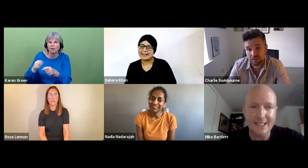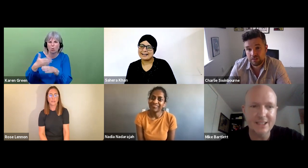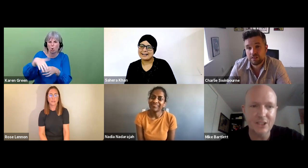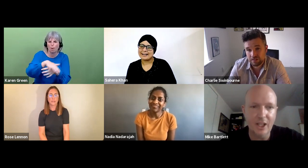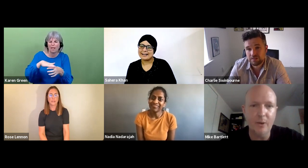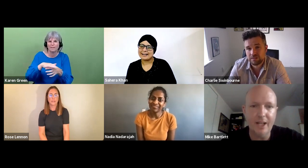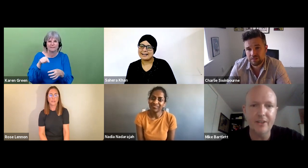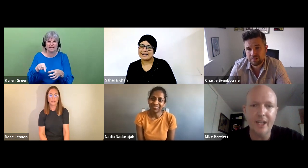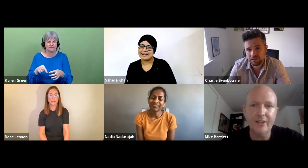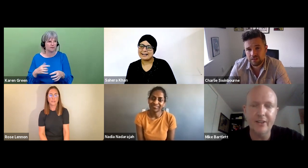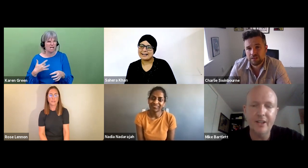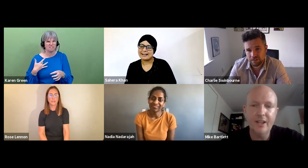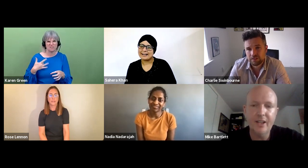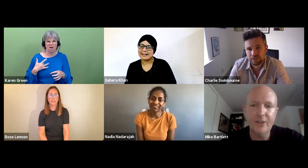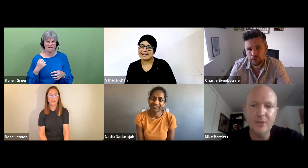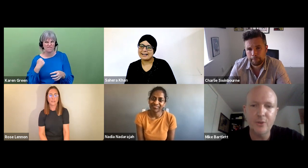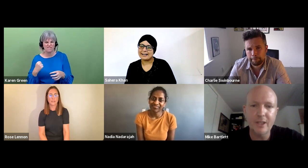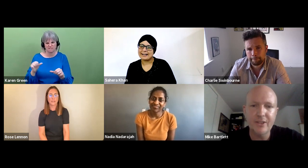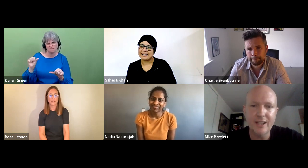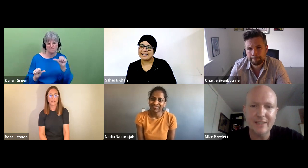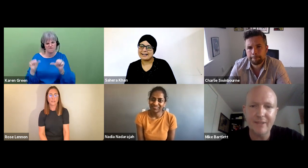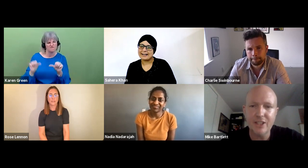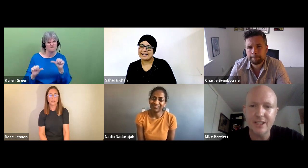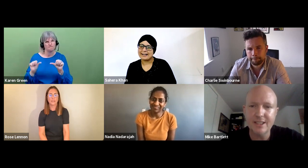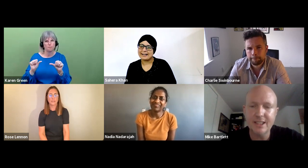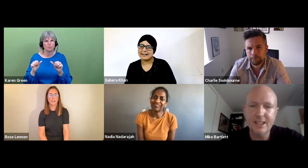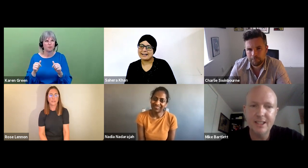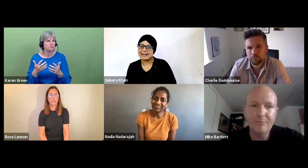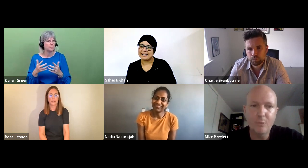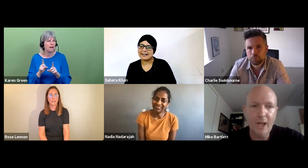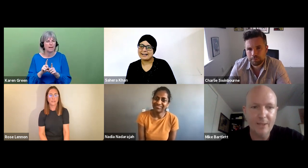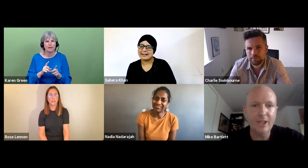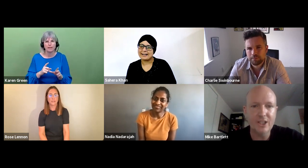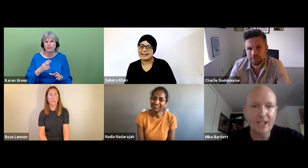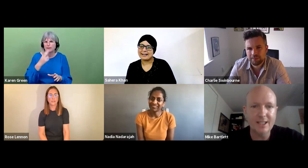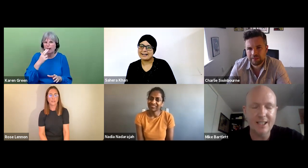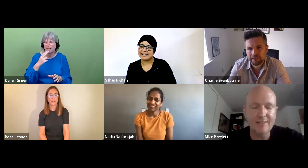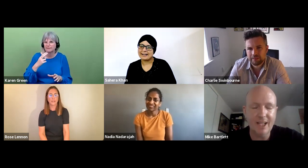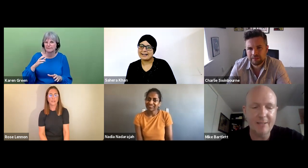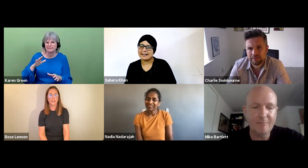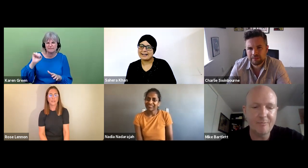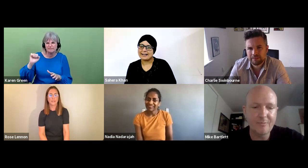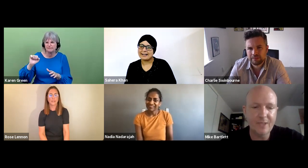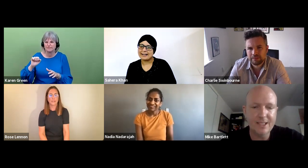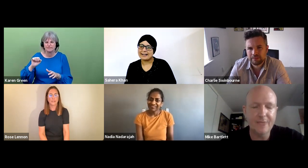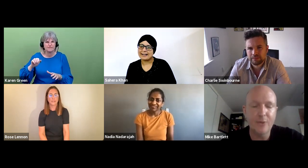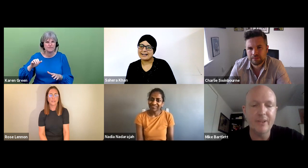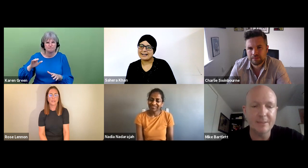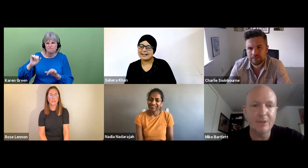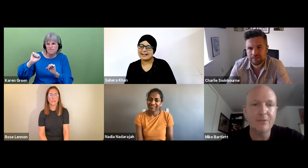fittest, you know, and a sort of almost Nazi fascist way in which they it's the form of it is a bullfight, and